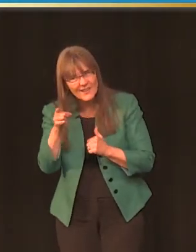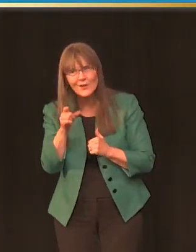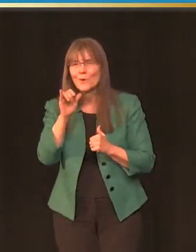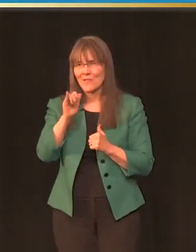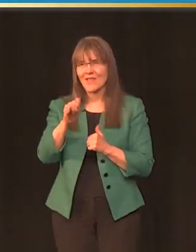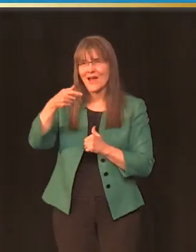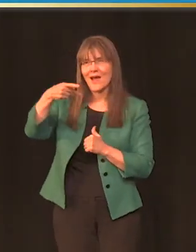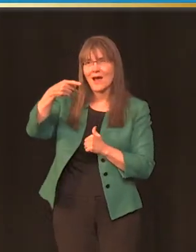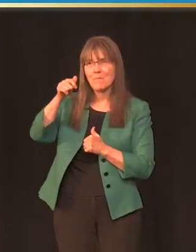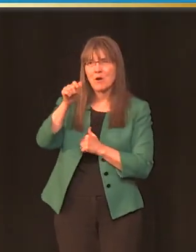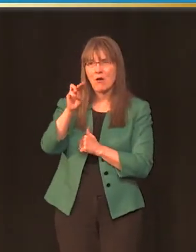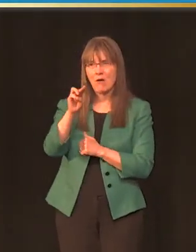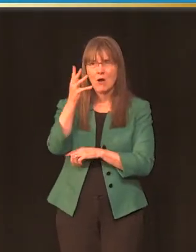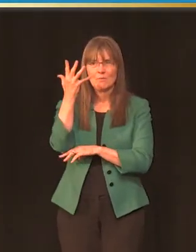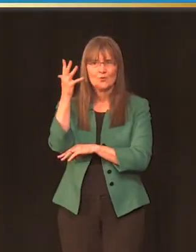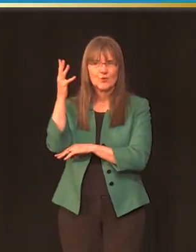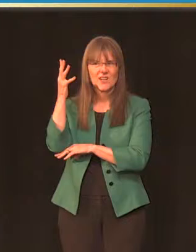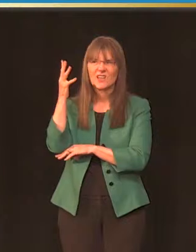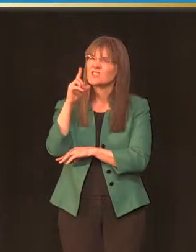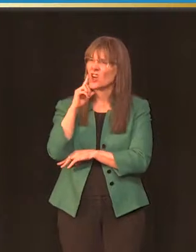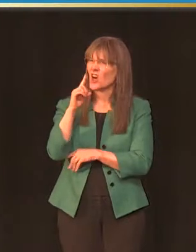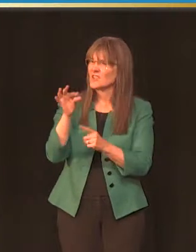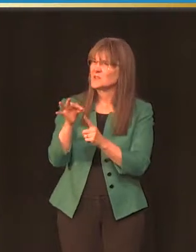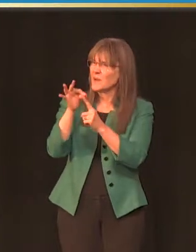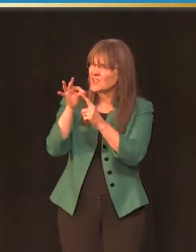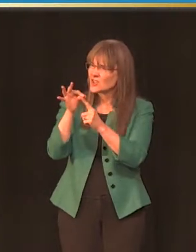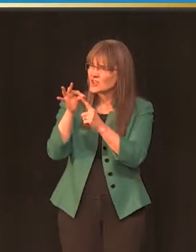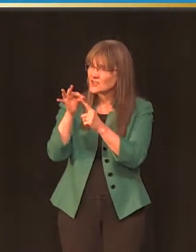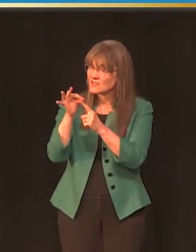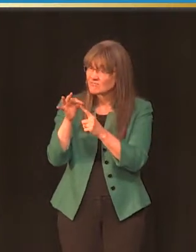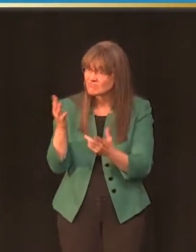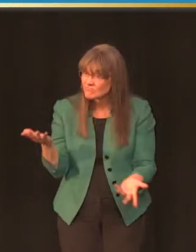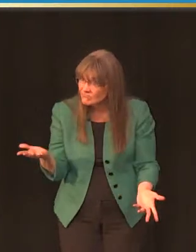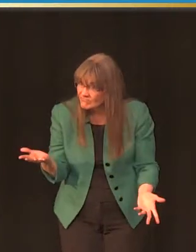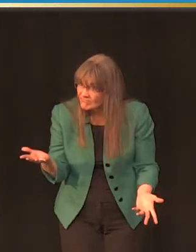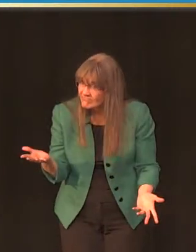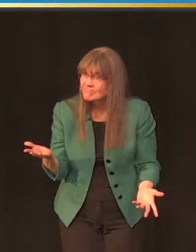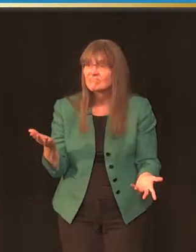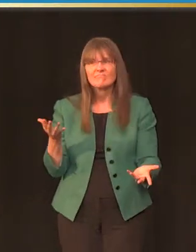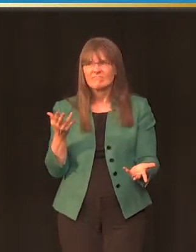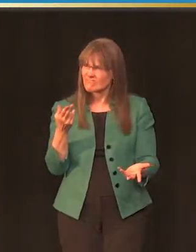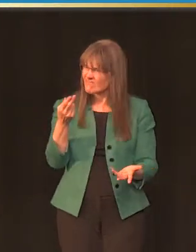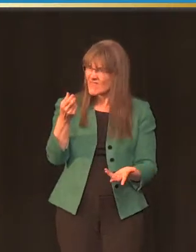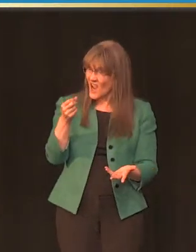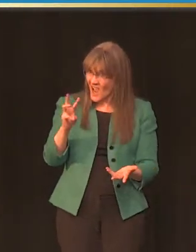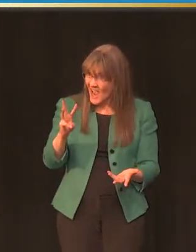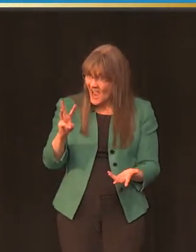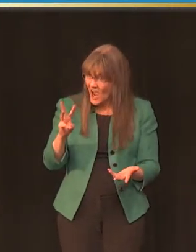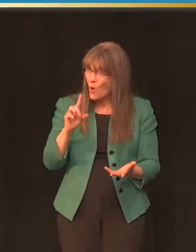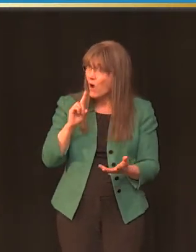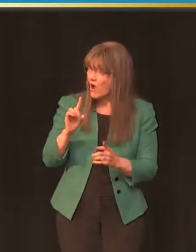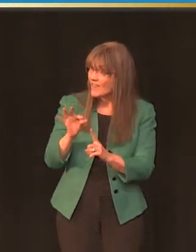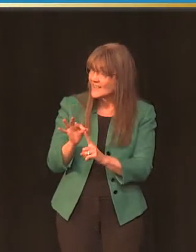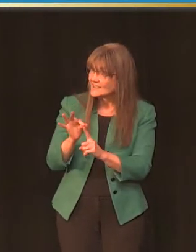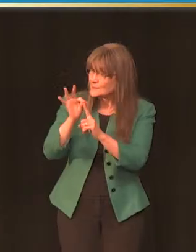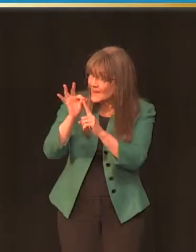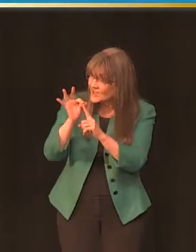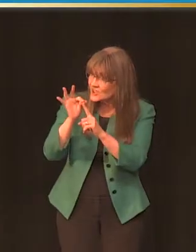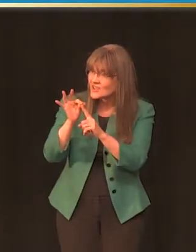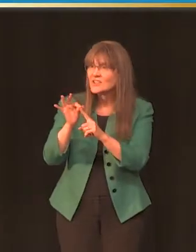But I'd like to share with you something about the palm tree. They are special trees. How